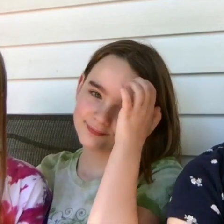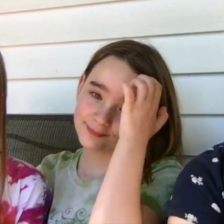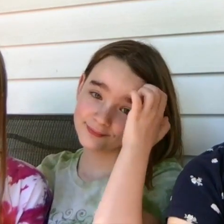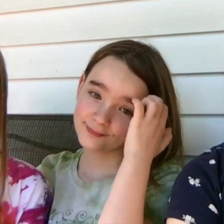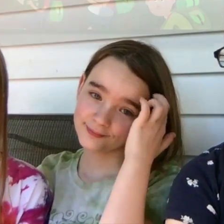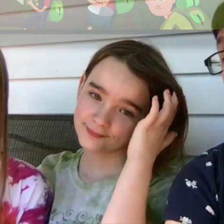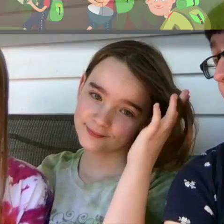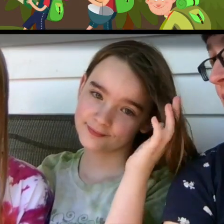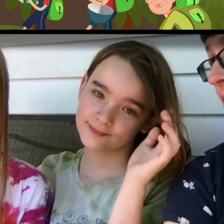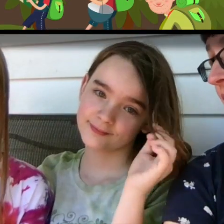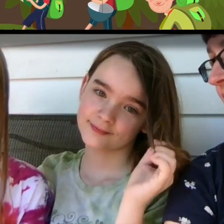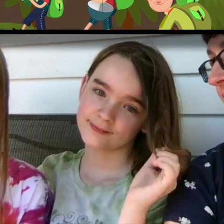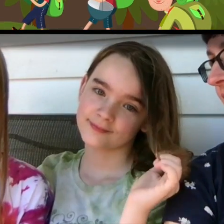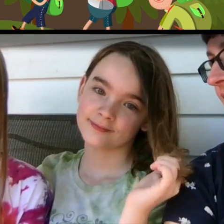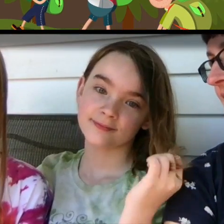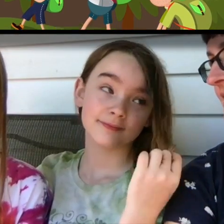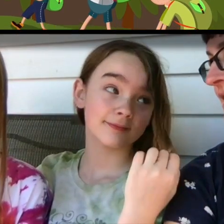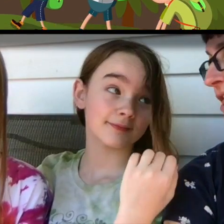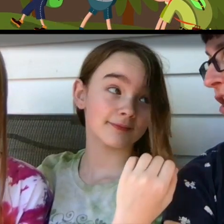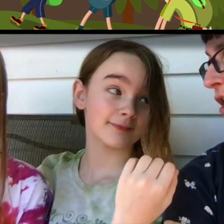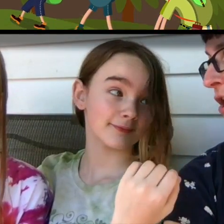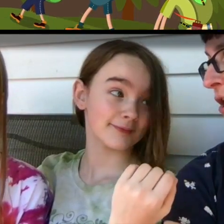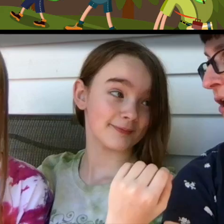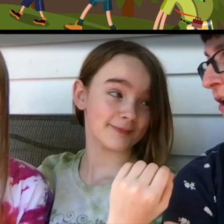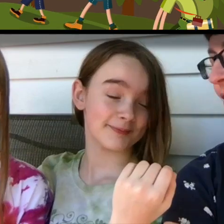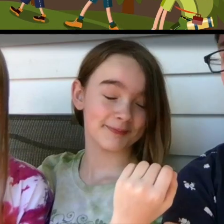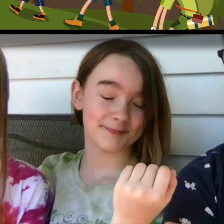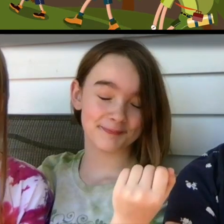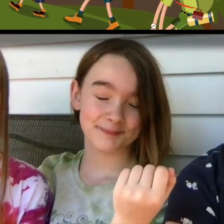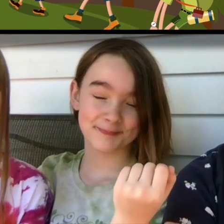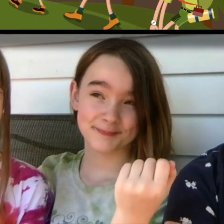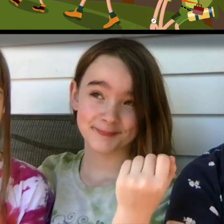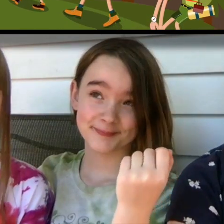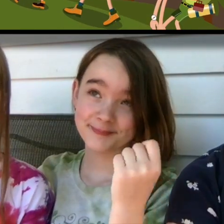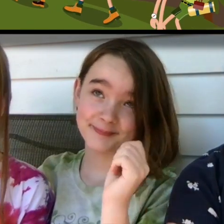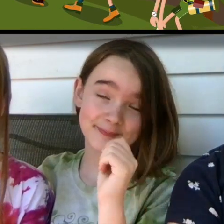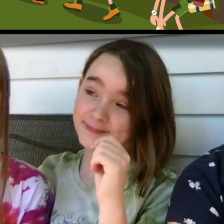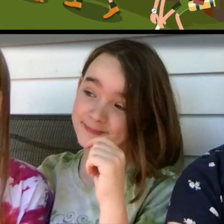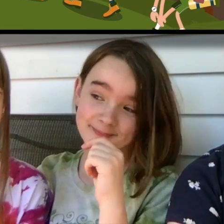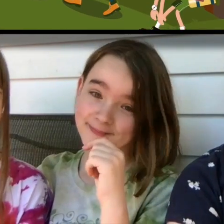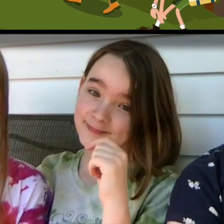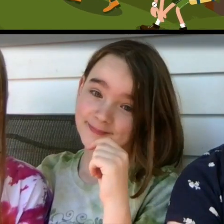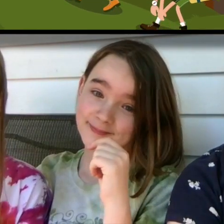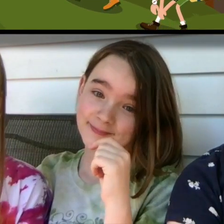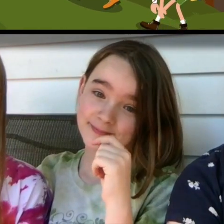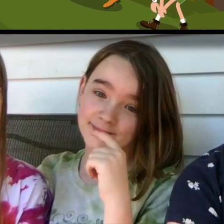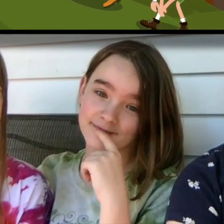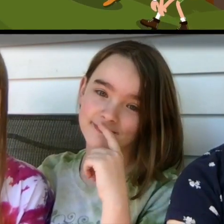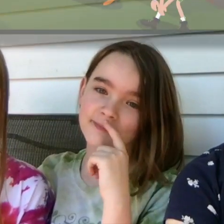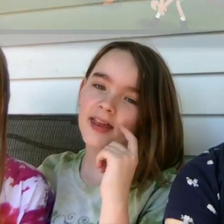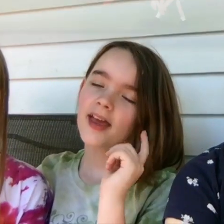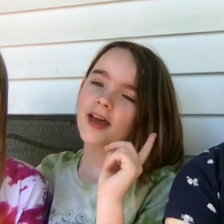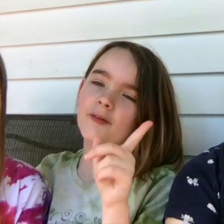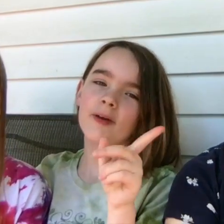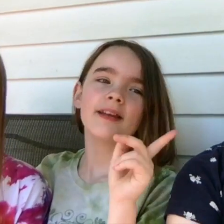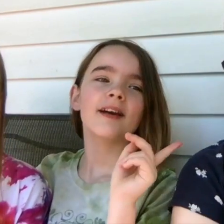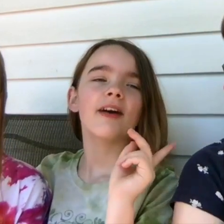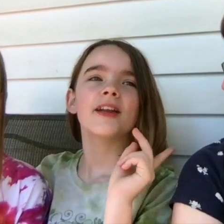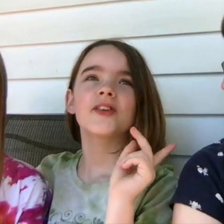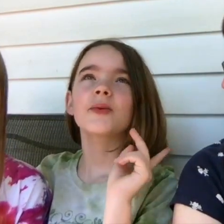I hope to go on a nice long physically distanced from other hikers hike. Right now I just